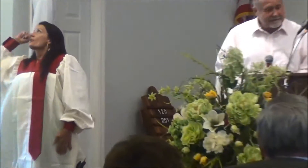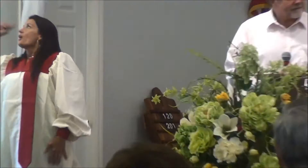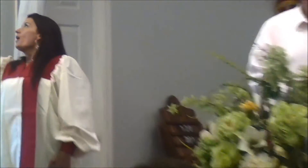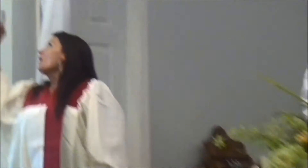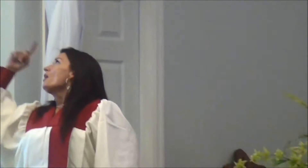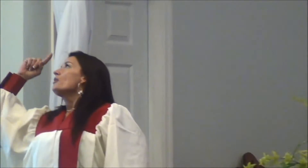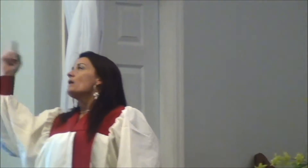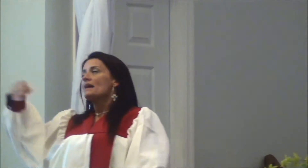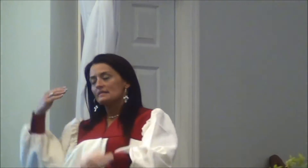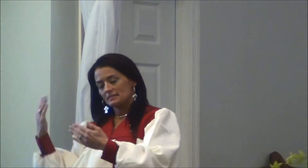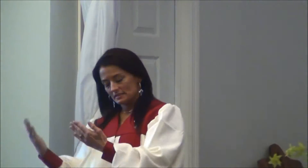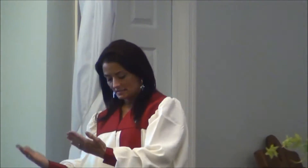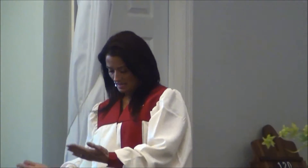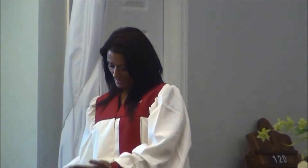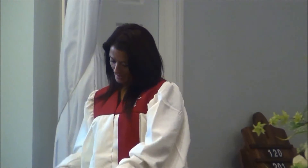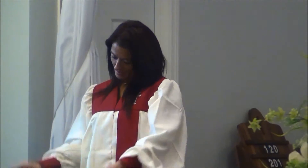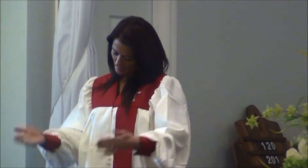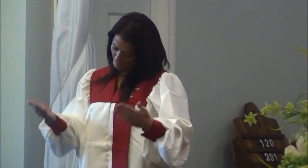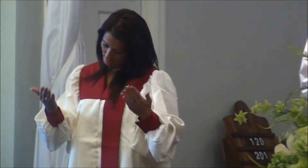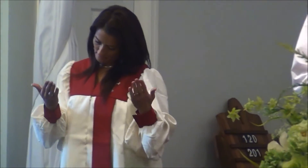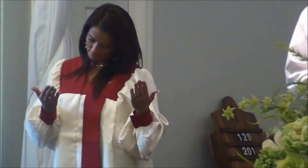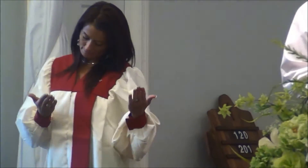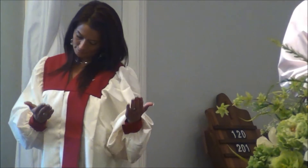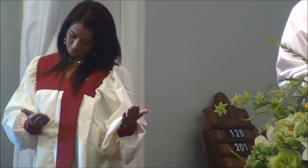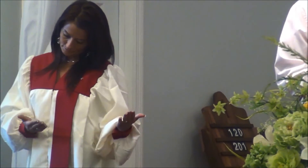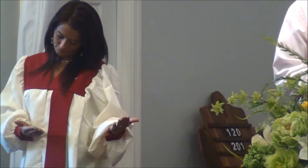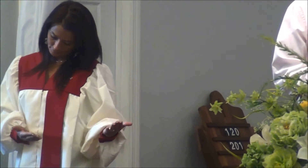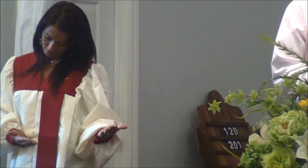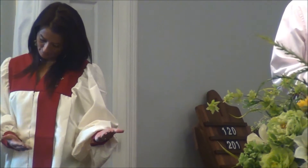Cause you're always the same.